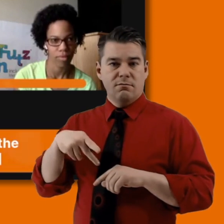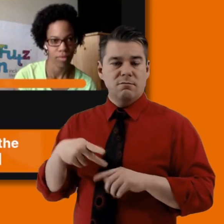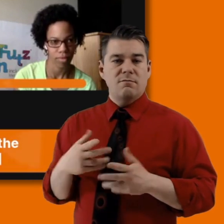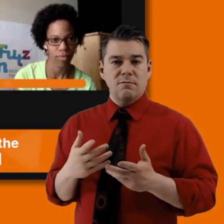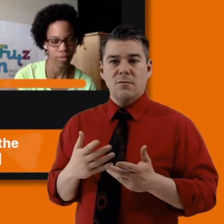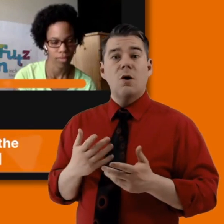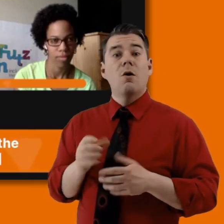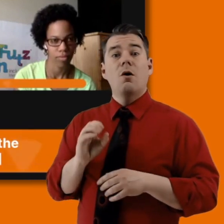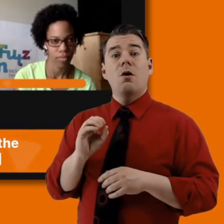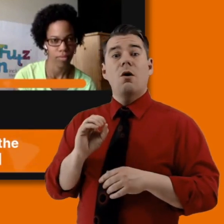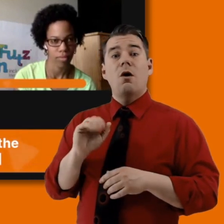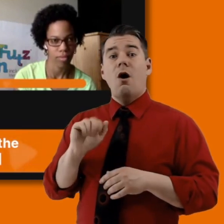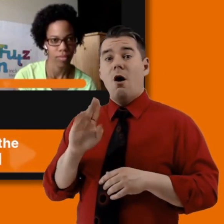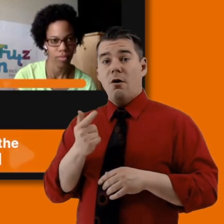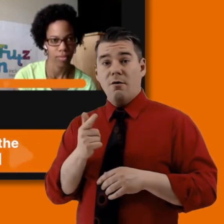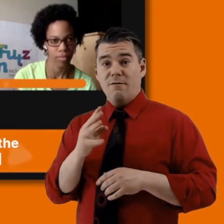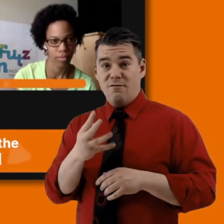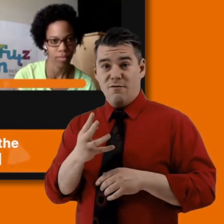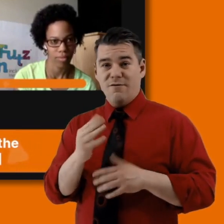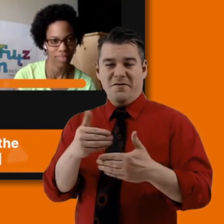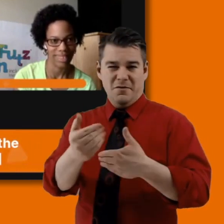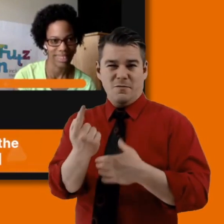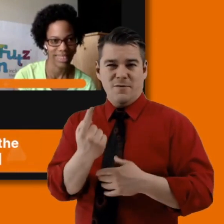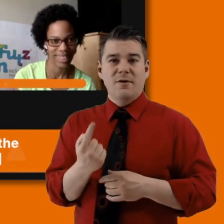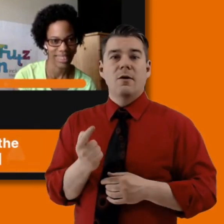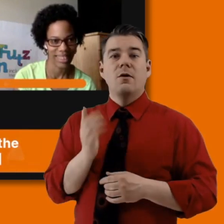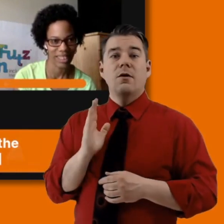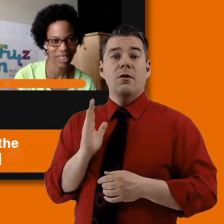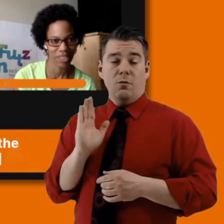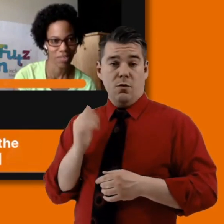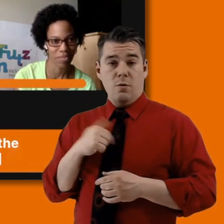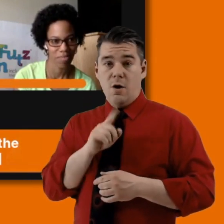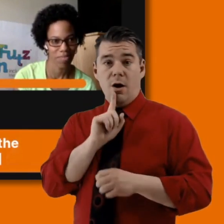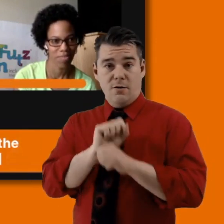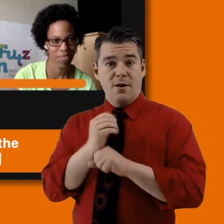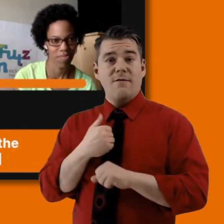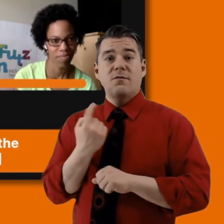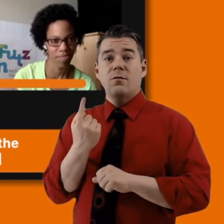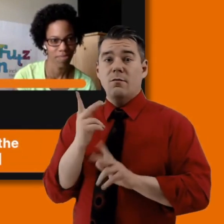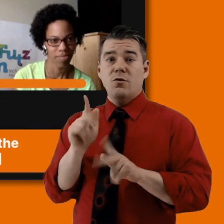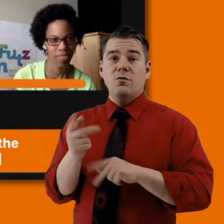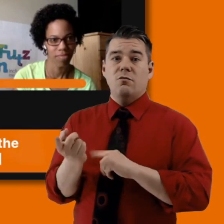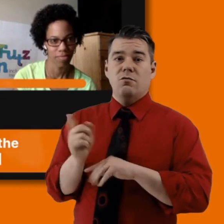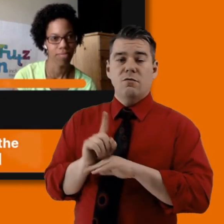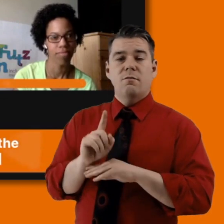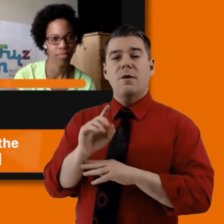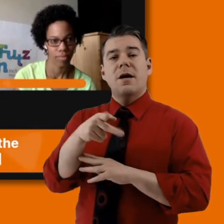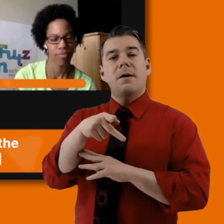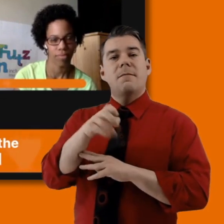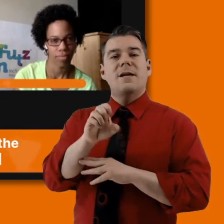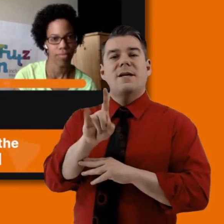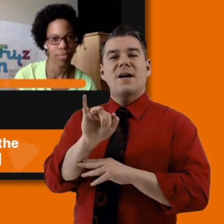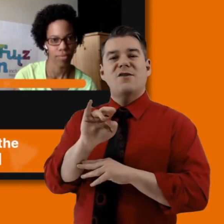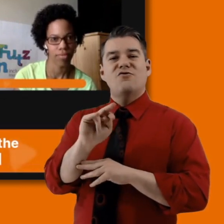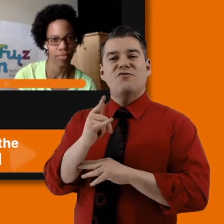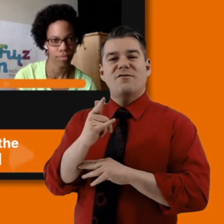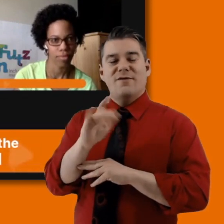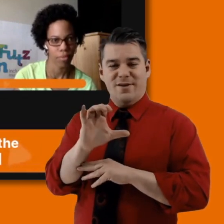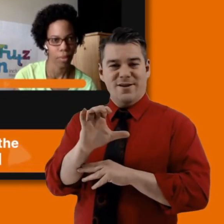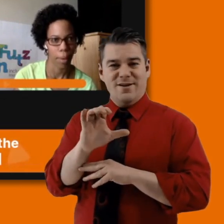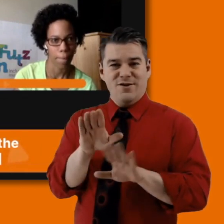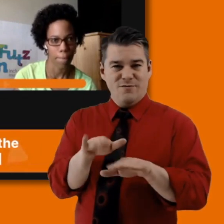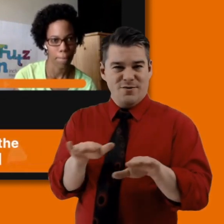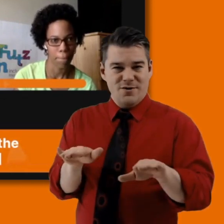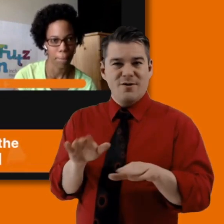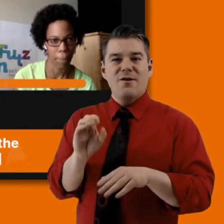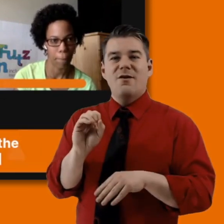Our August 4th is going to be our next one, where we are actually going to have someone on who's a pediatric occupational therapist who's going to